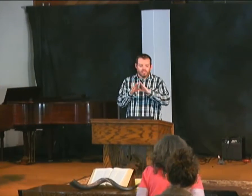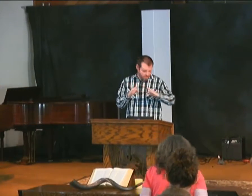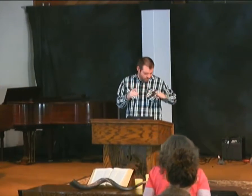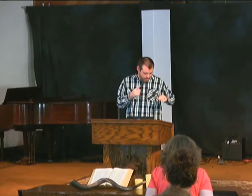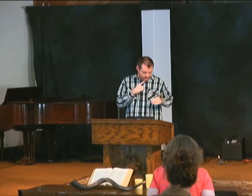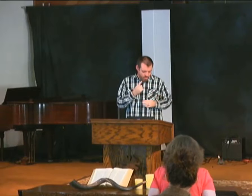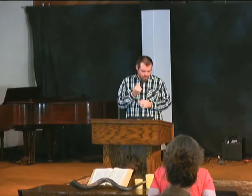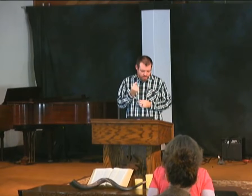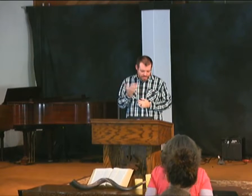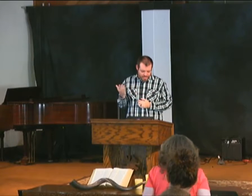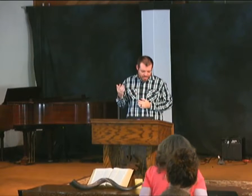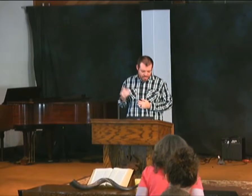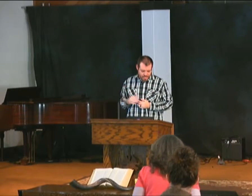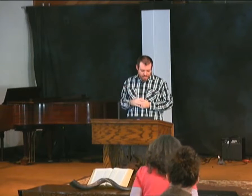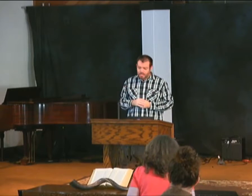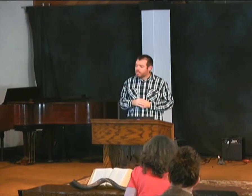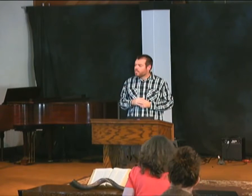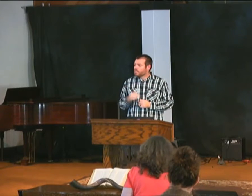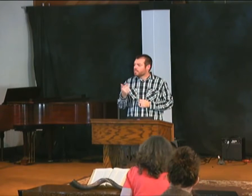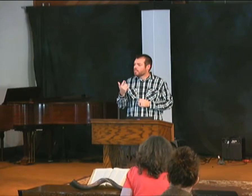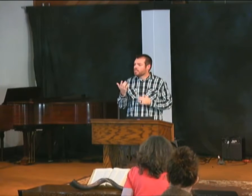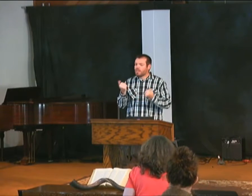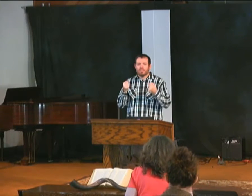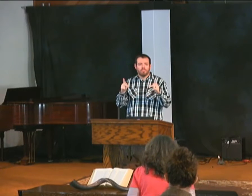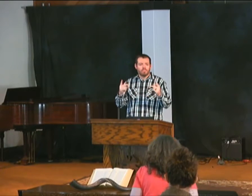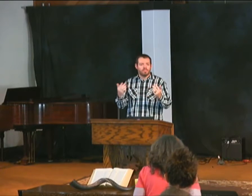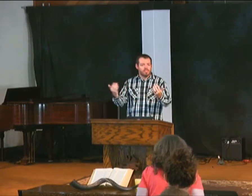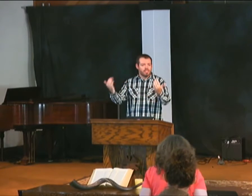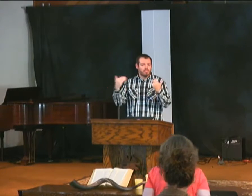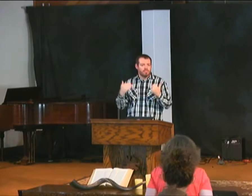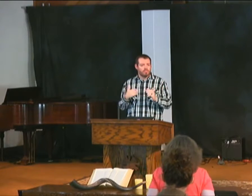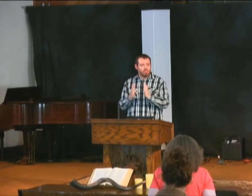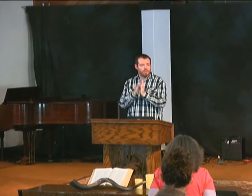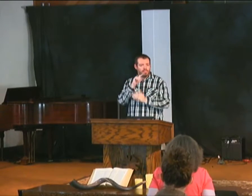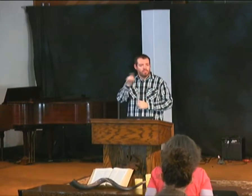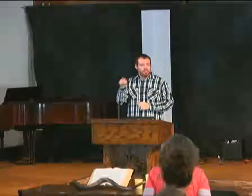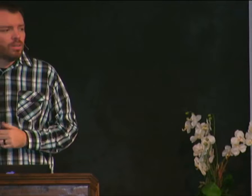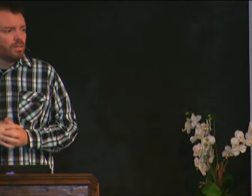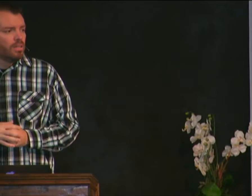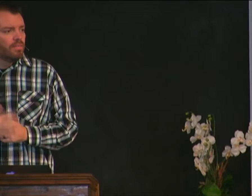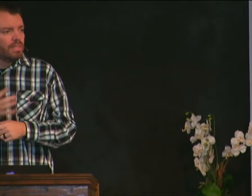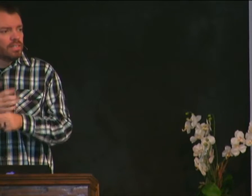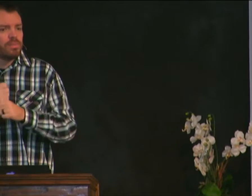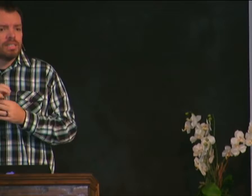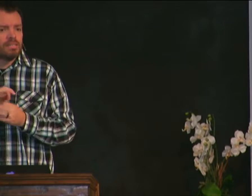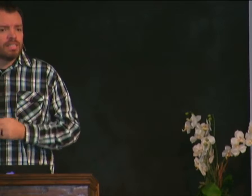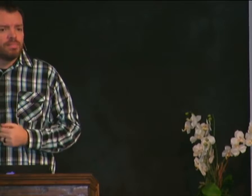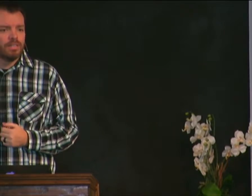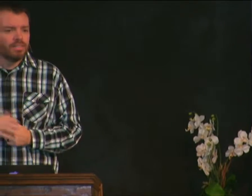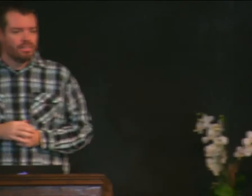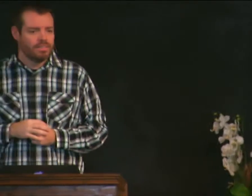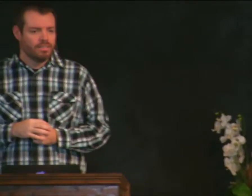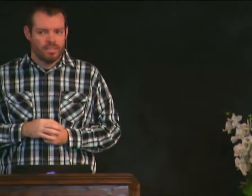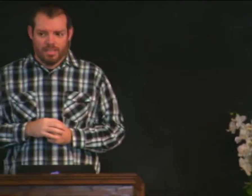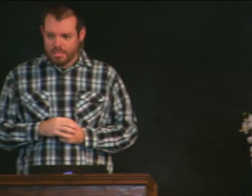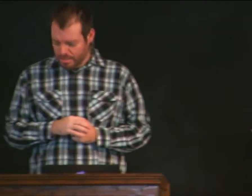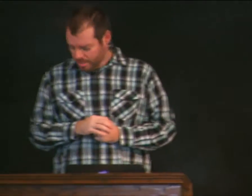Bye Club. Say one more thing. You have an opportunity to come up and we'll pray for you. You need to receive the